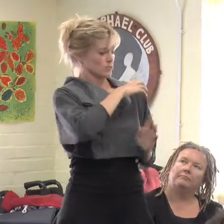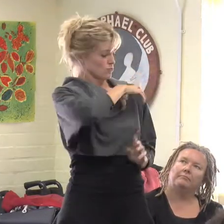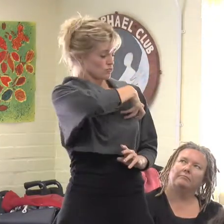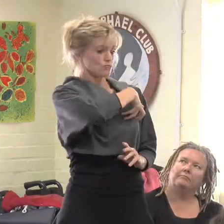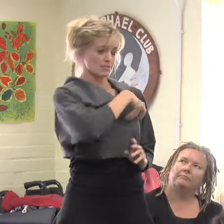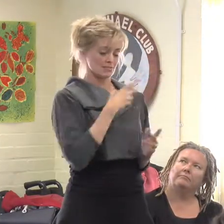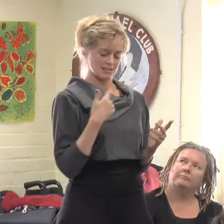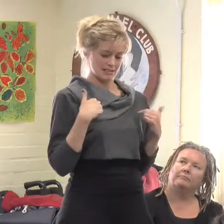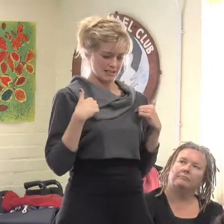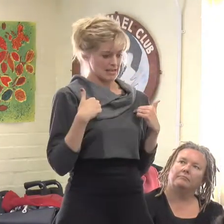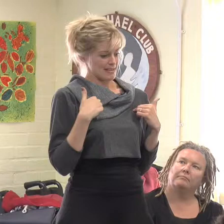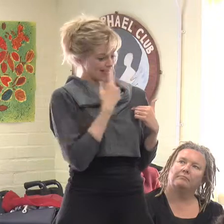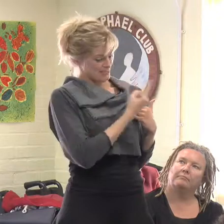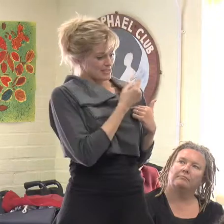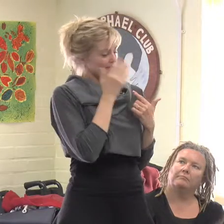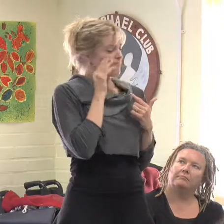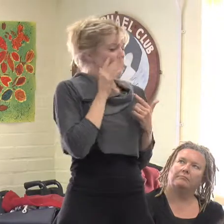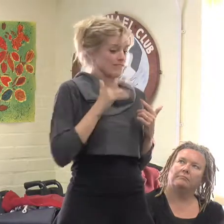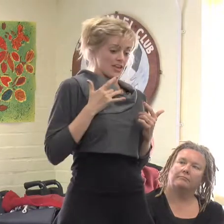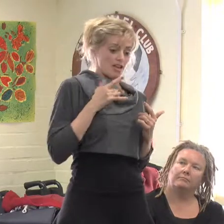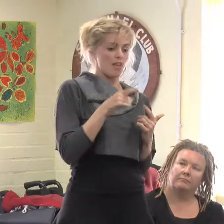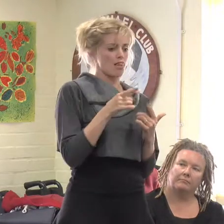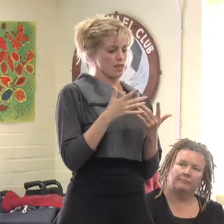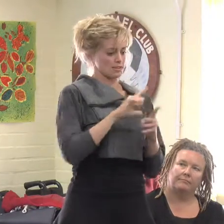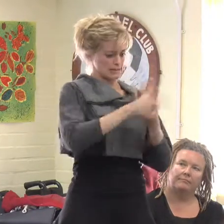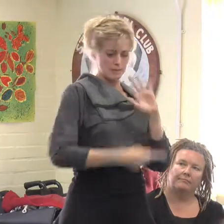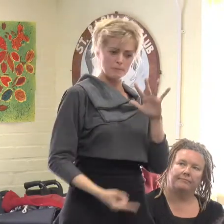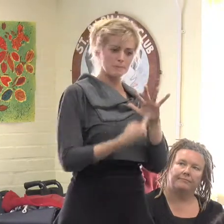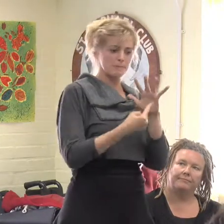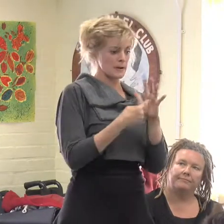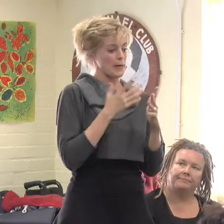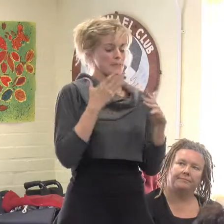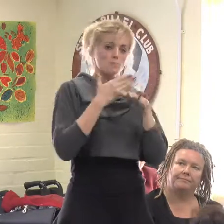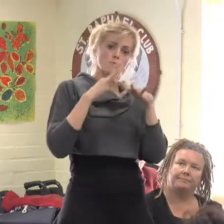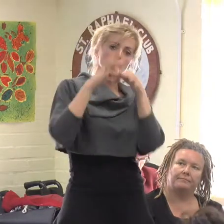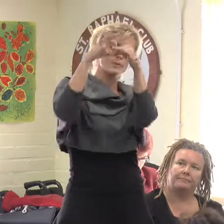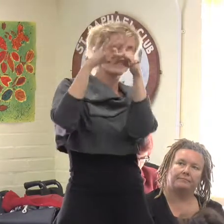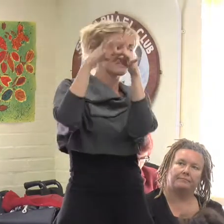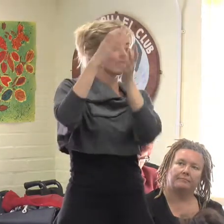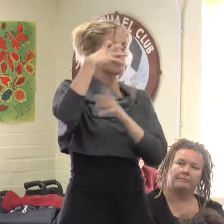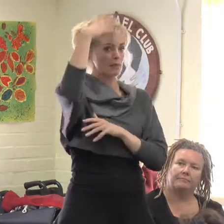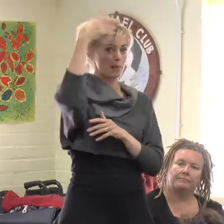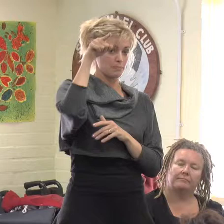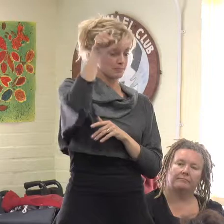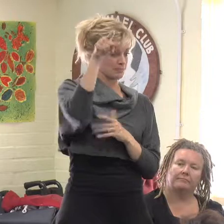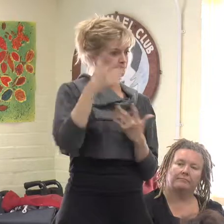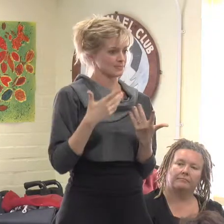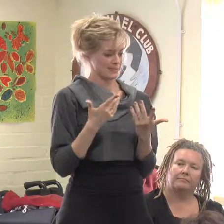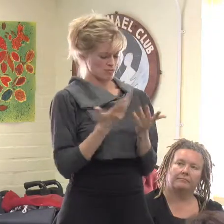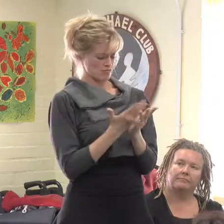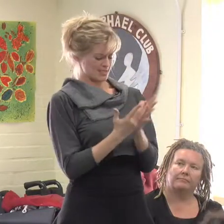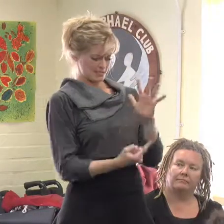of my job is to promote their work with parliamentarians. One of the important things to understand is how you see the